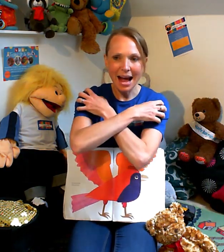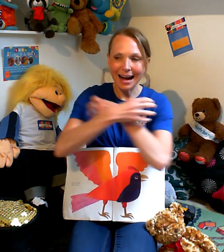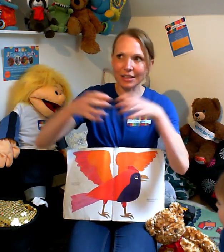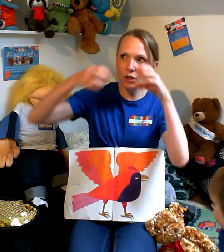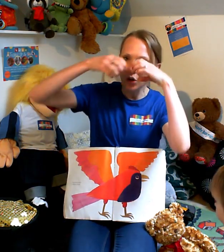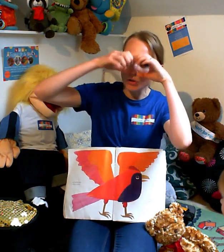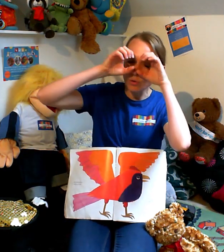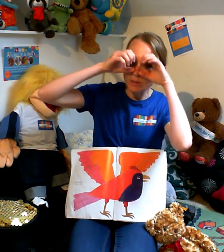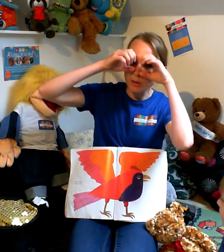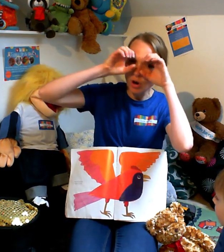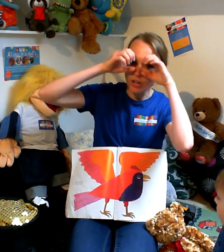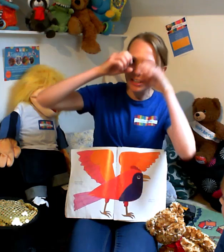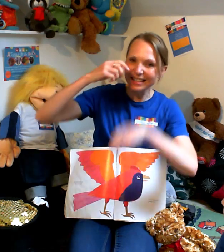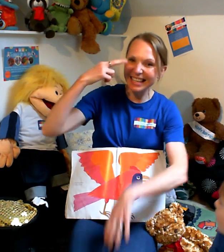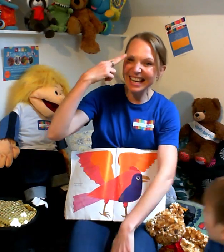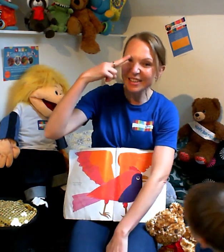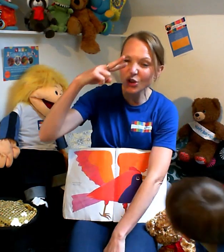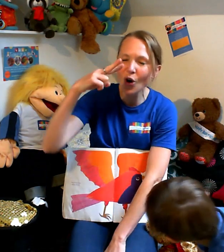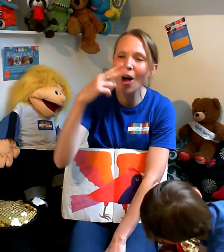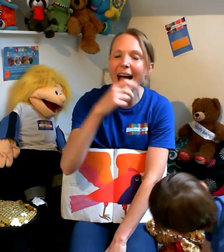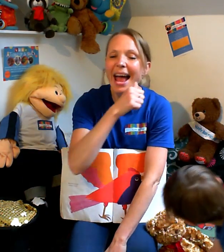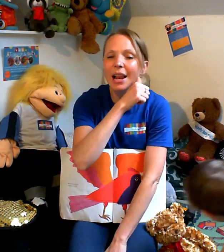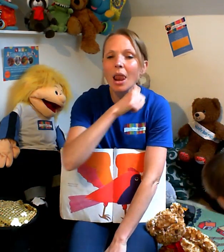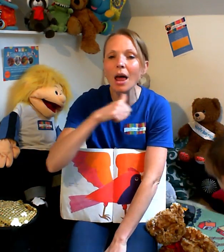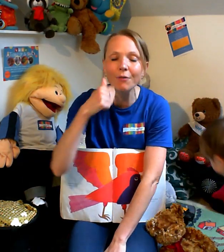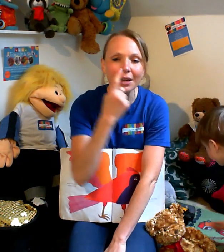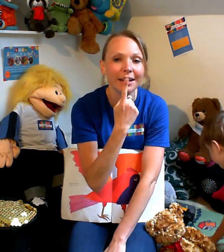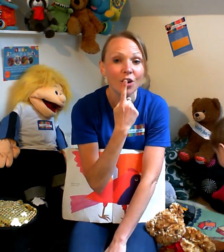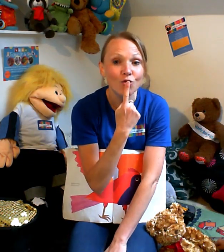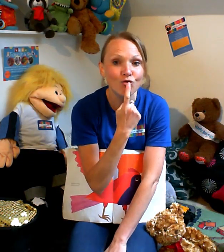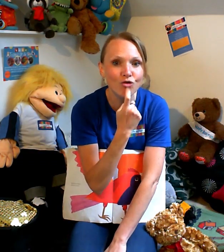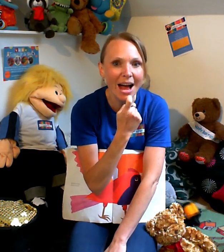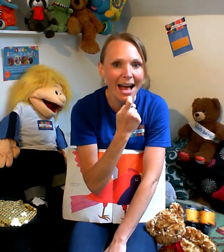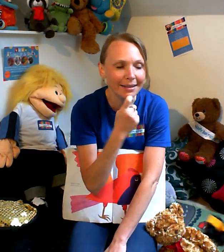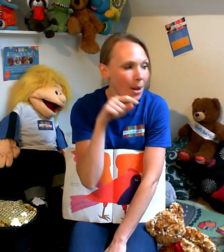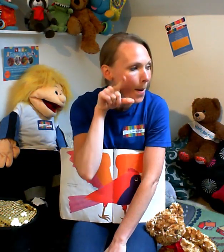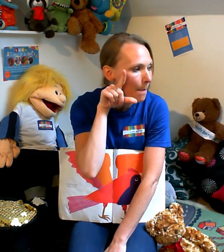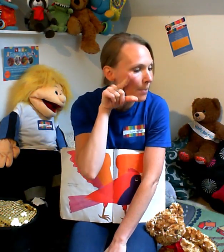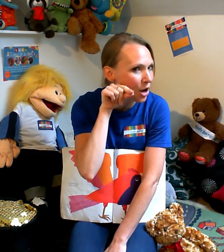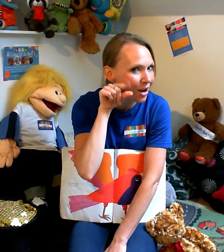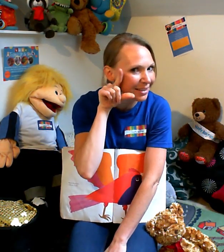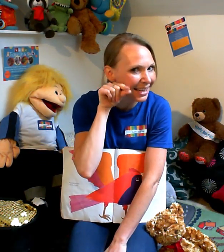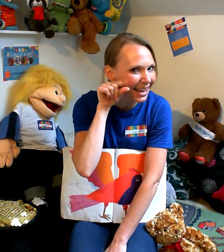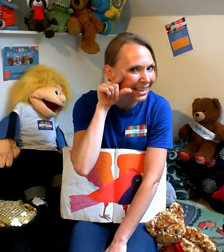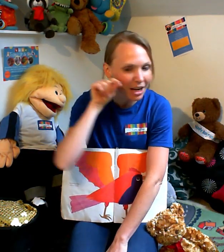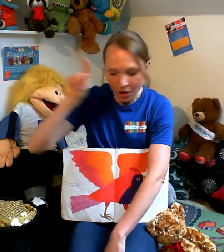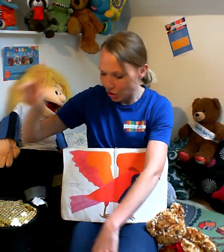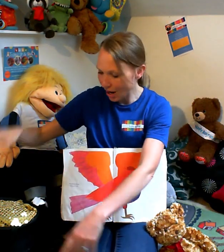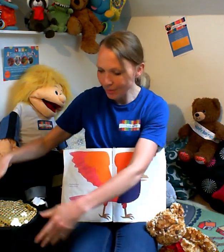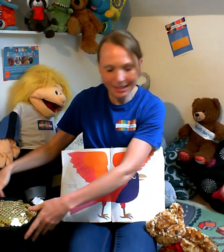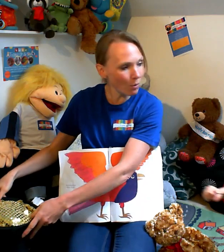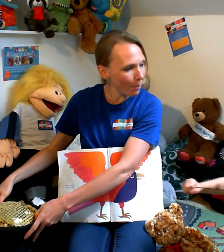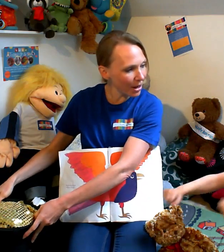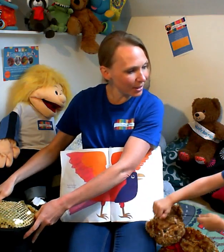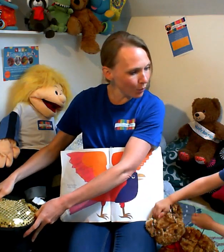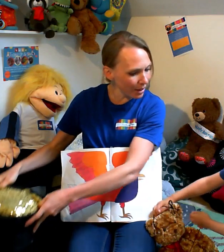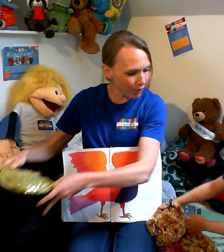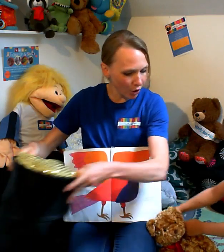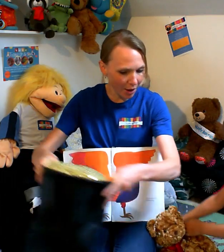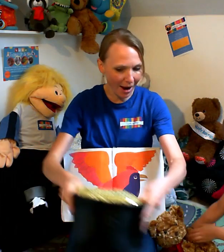had a look through his binoculars and he saw a lovely red birdie. Shall we see what birdie we've got though, Harris?